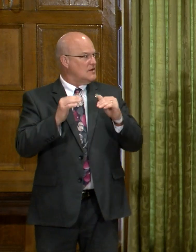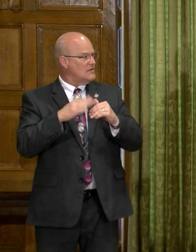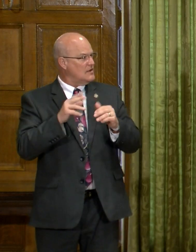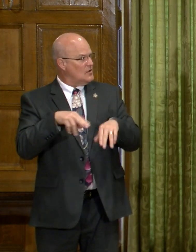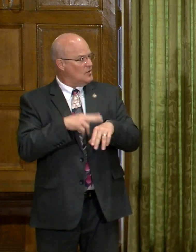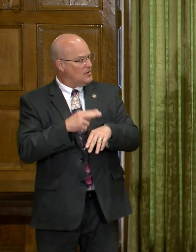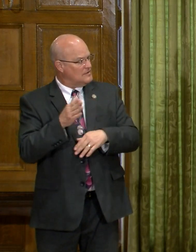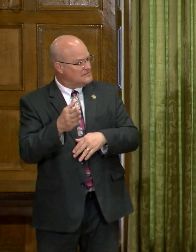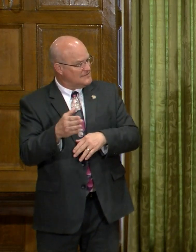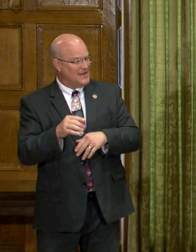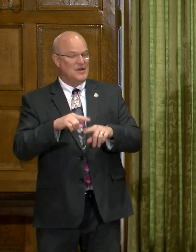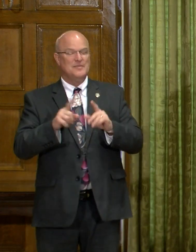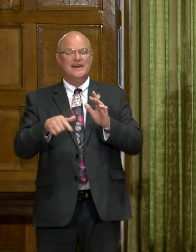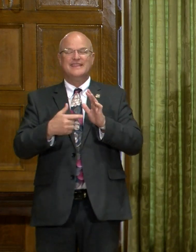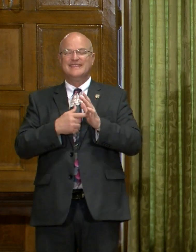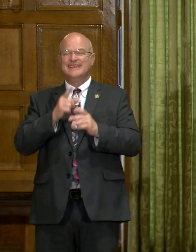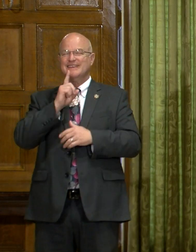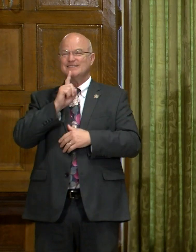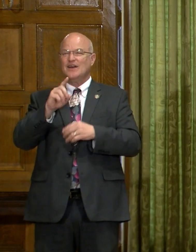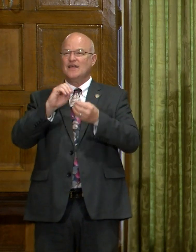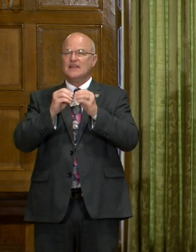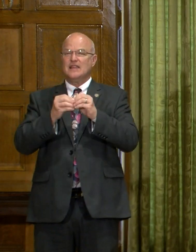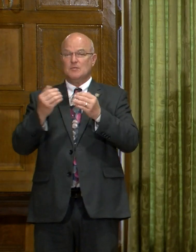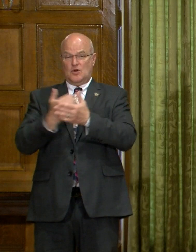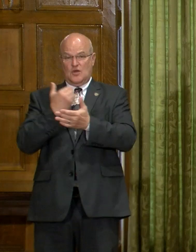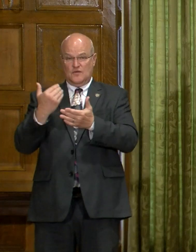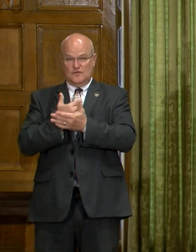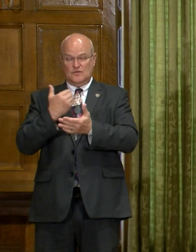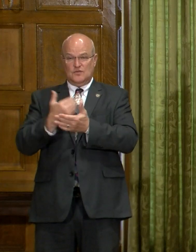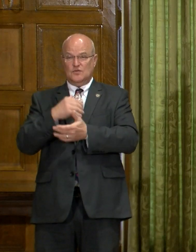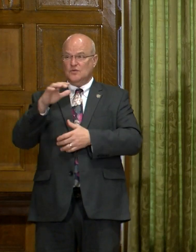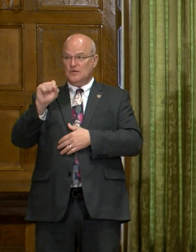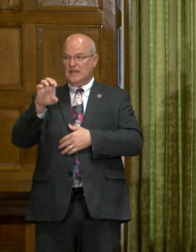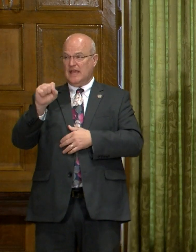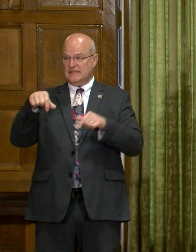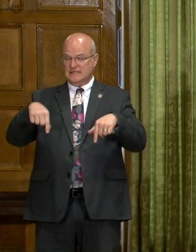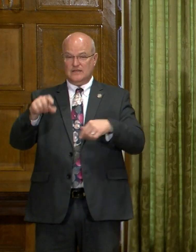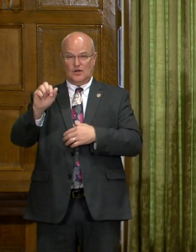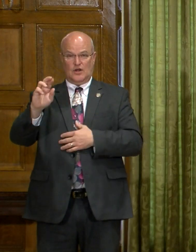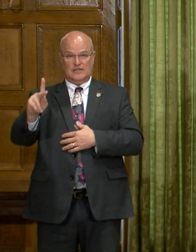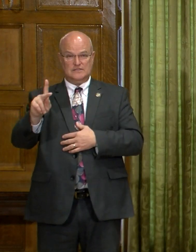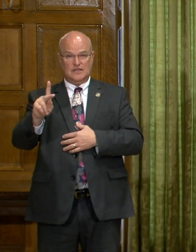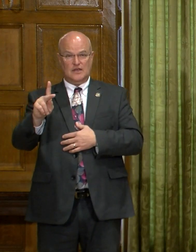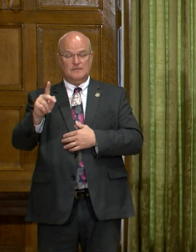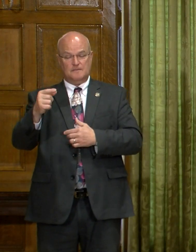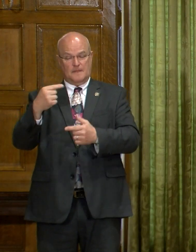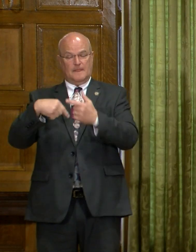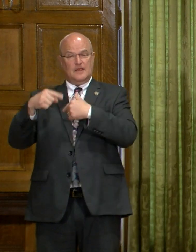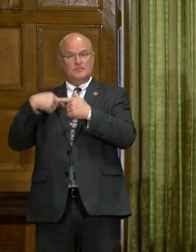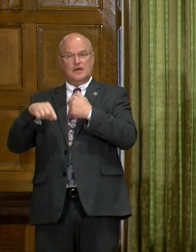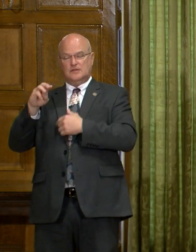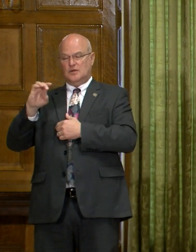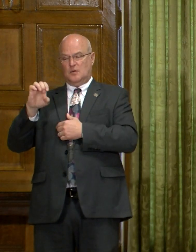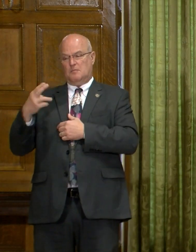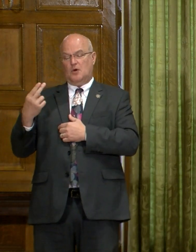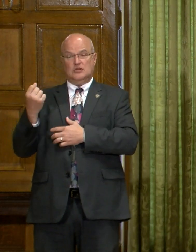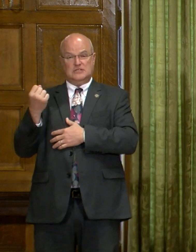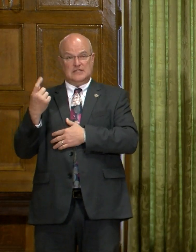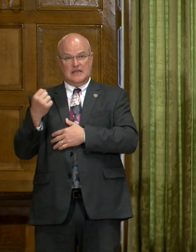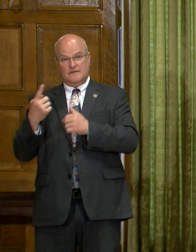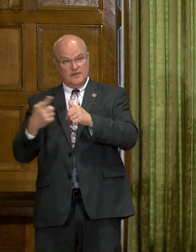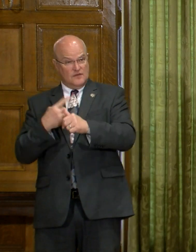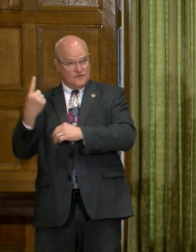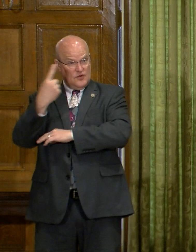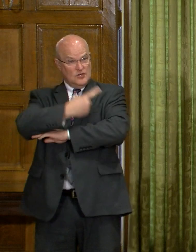usual. But these, of course, are the number of new cases in Arkansas, and it goes back to March 11, the